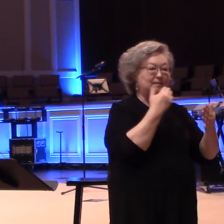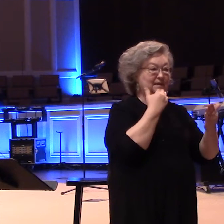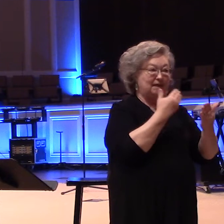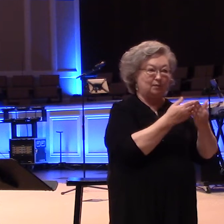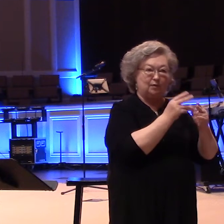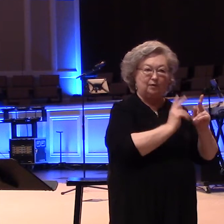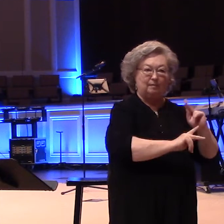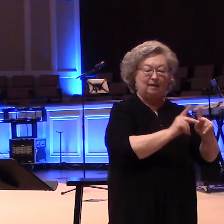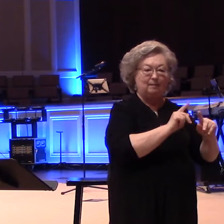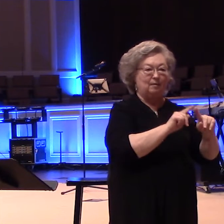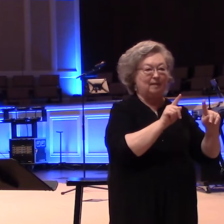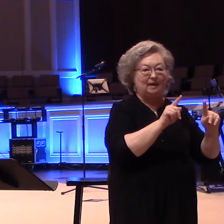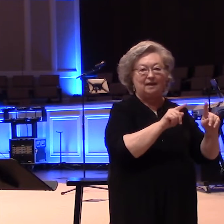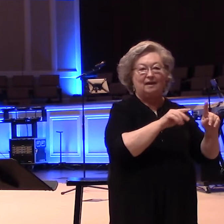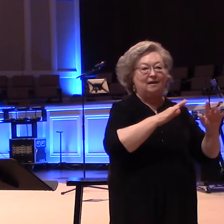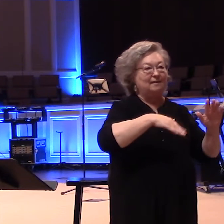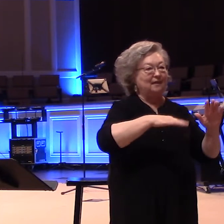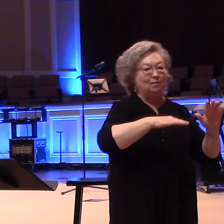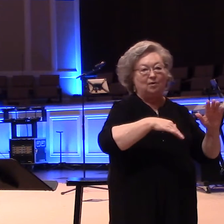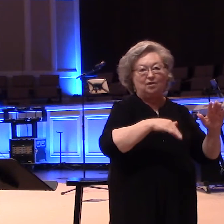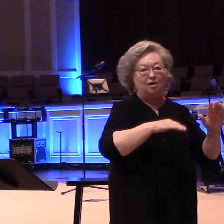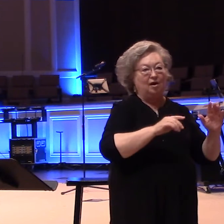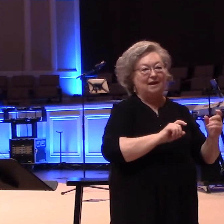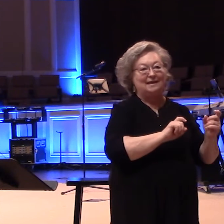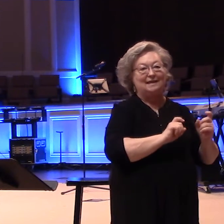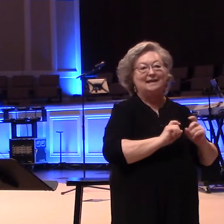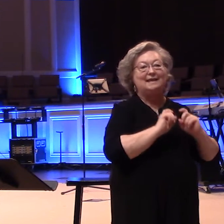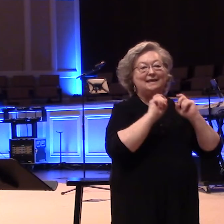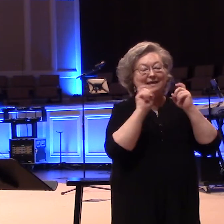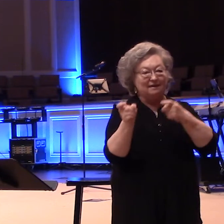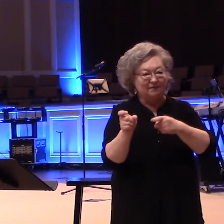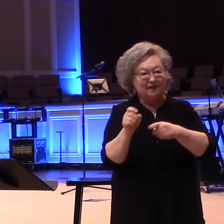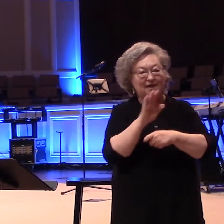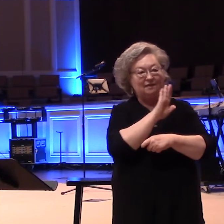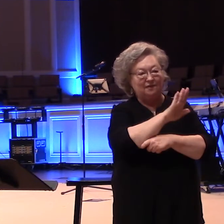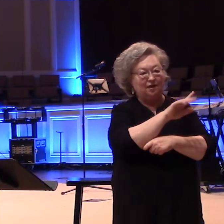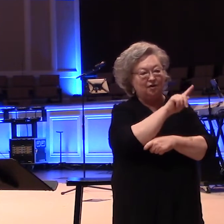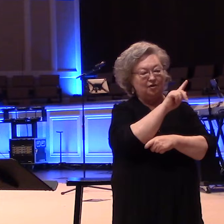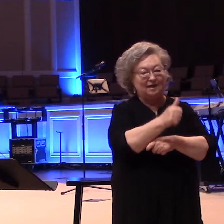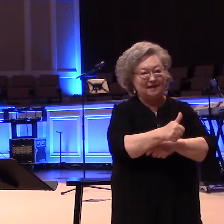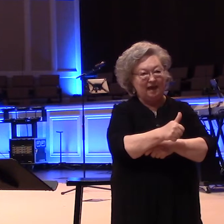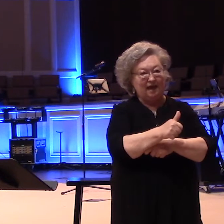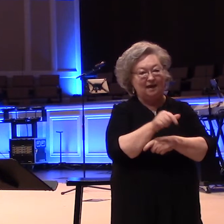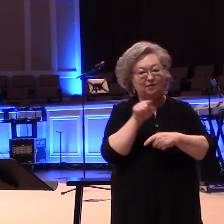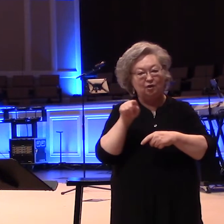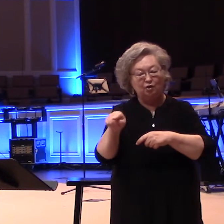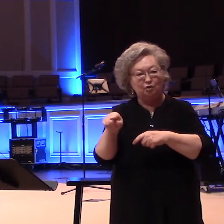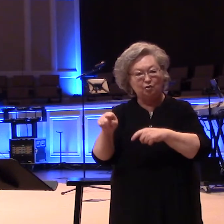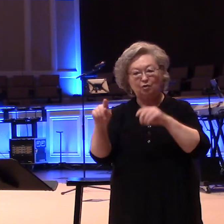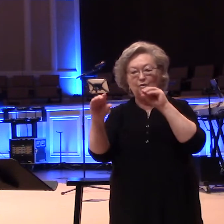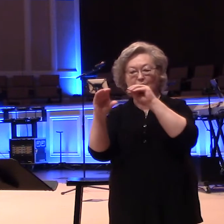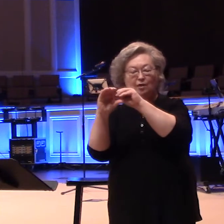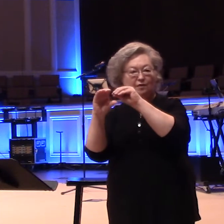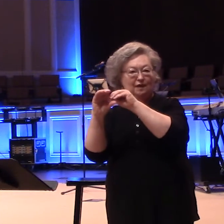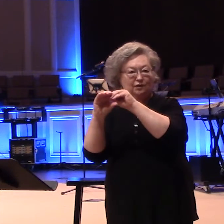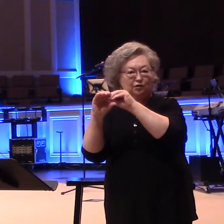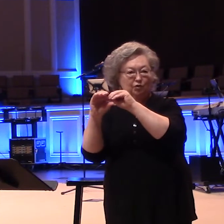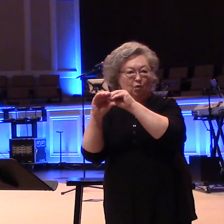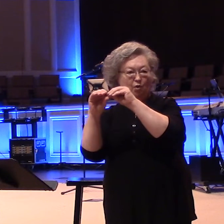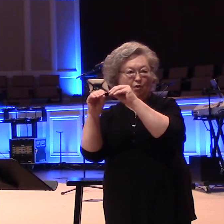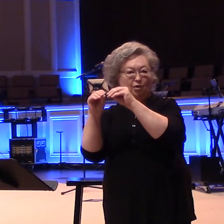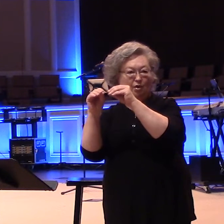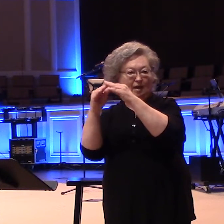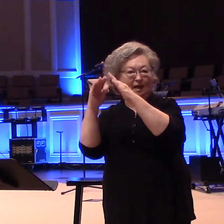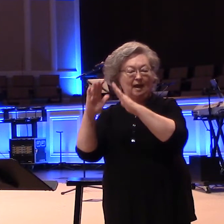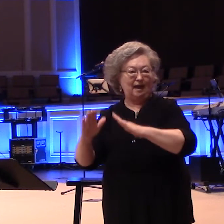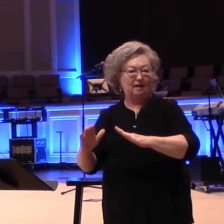resources in the house of God. That's why you give. You give so that the house is full. That's number